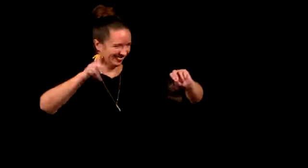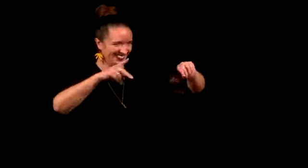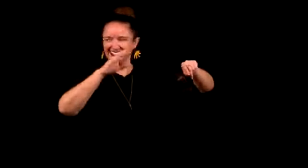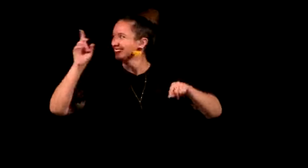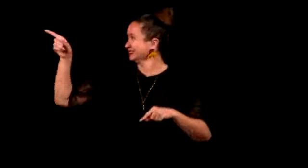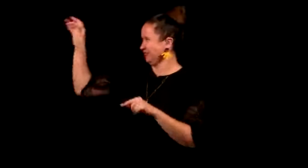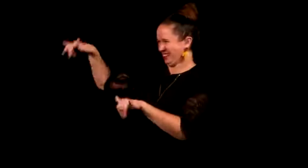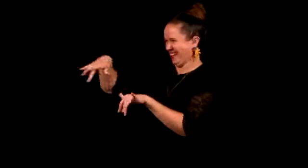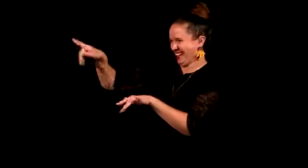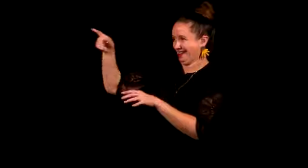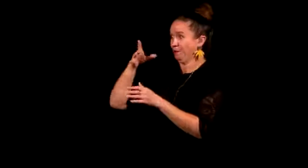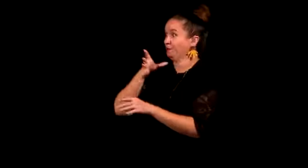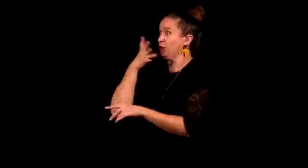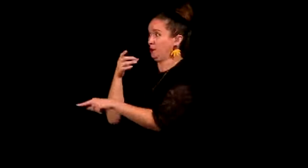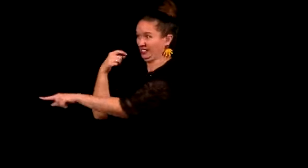you just like those chickens.